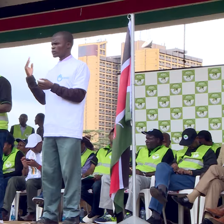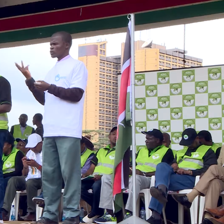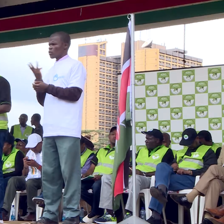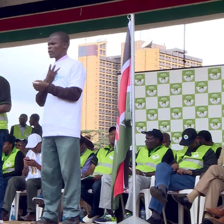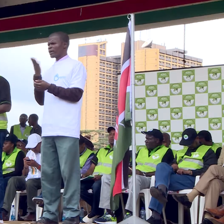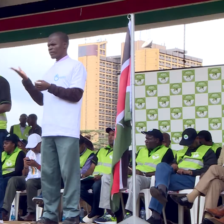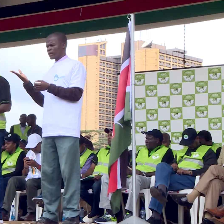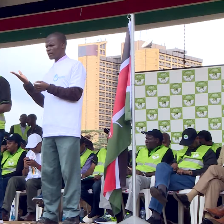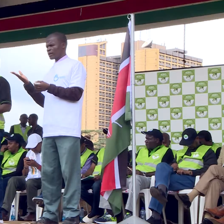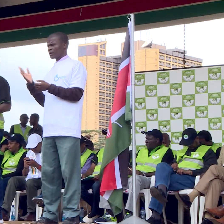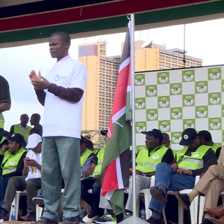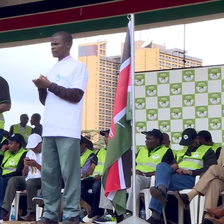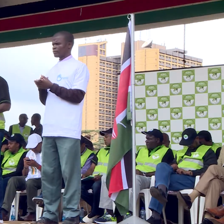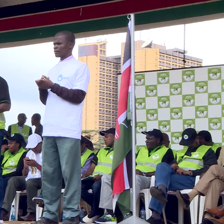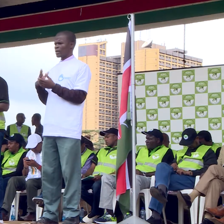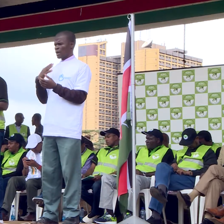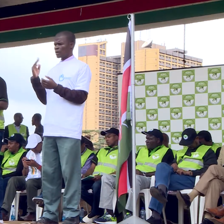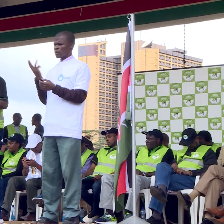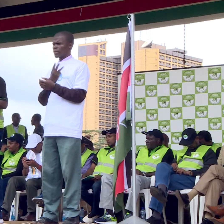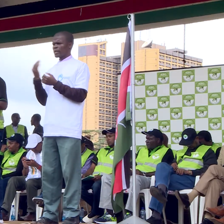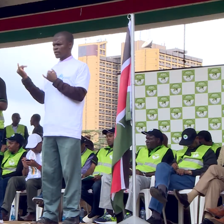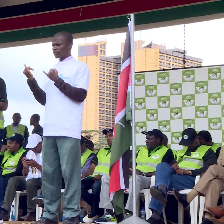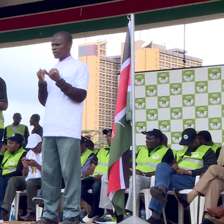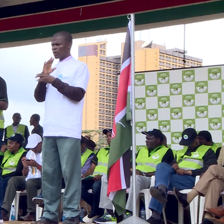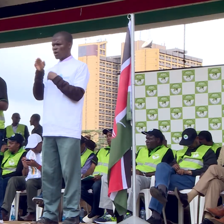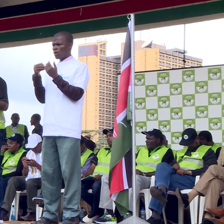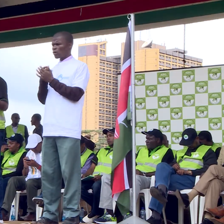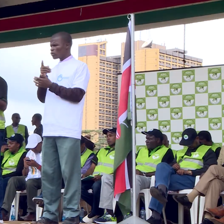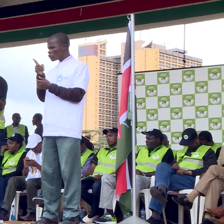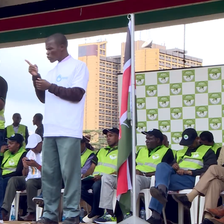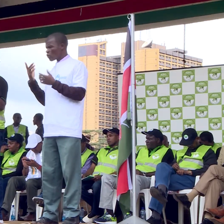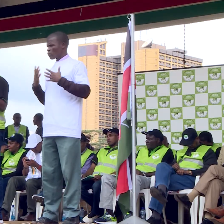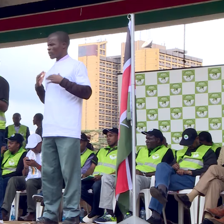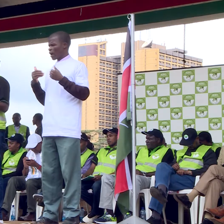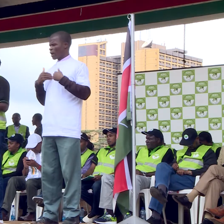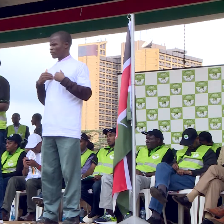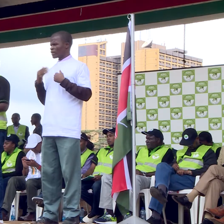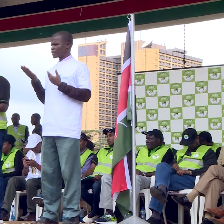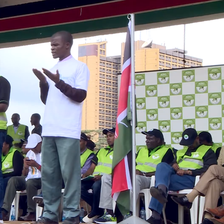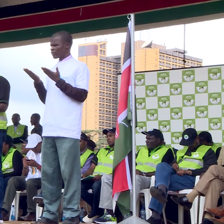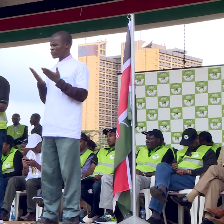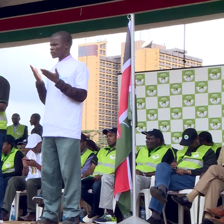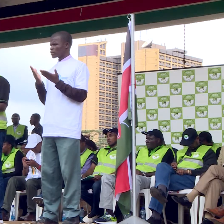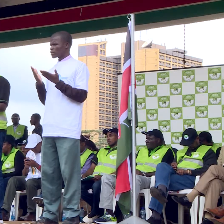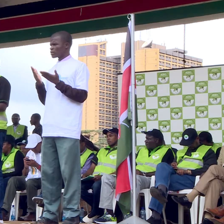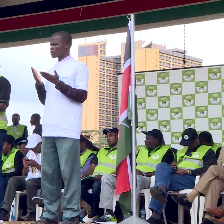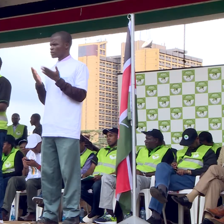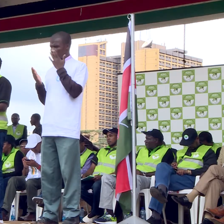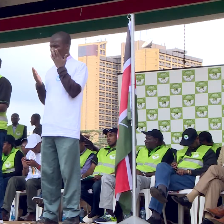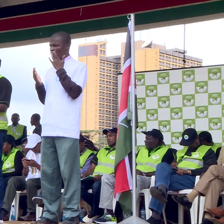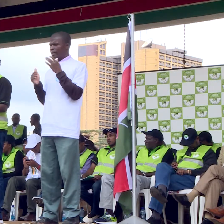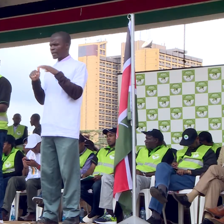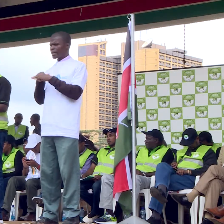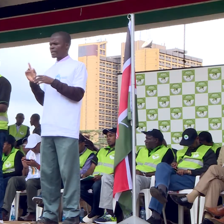than we've been before, and we invite all of you to have our services rendered in every constituency in Nairobi.